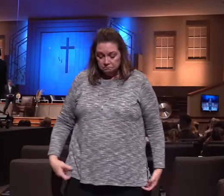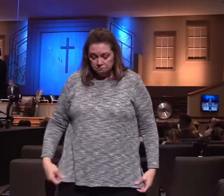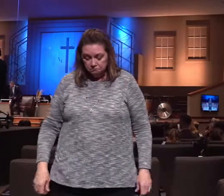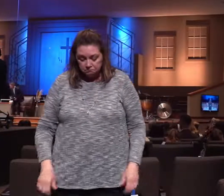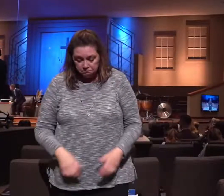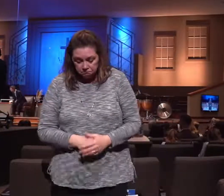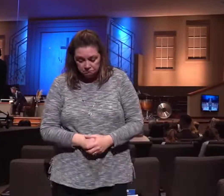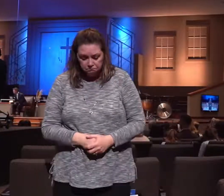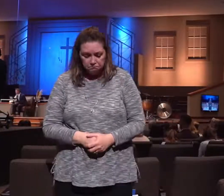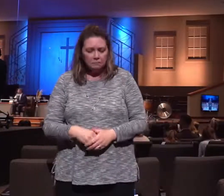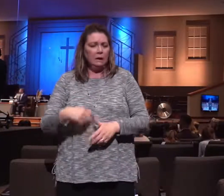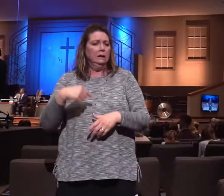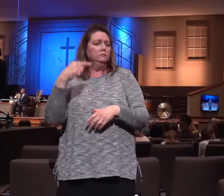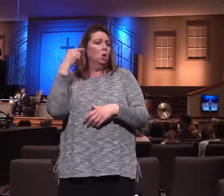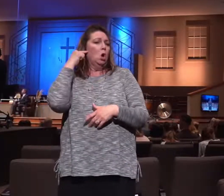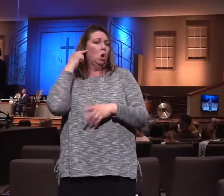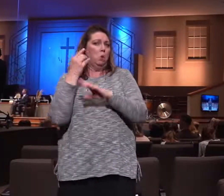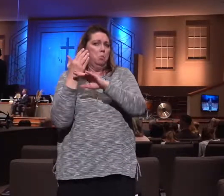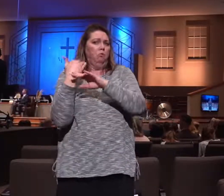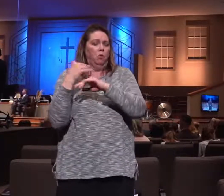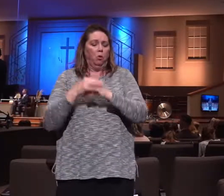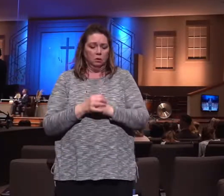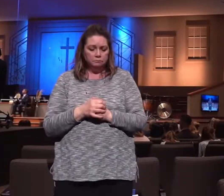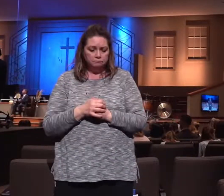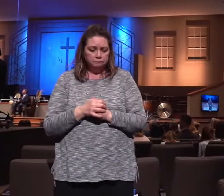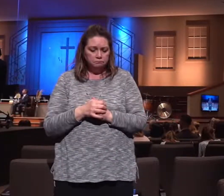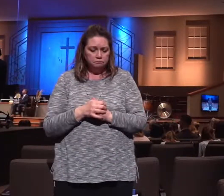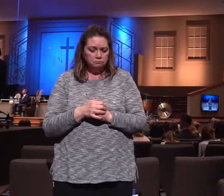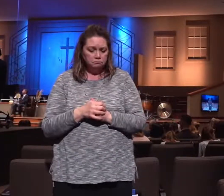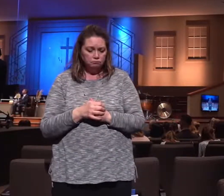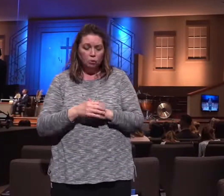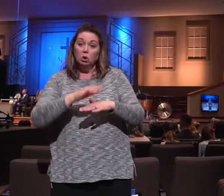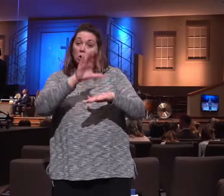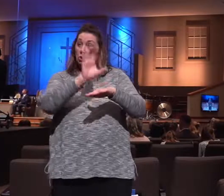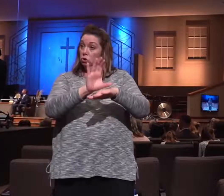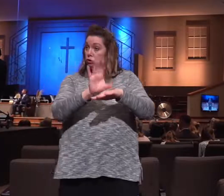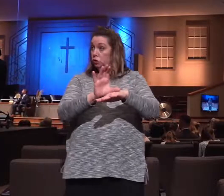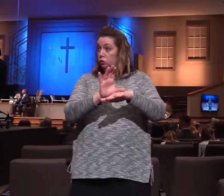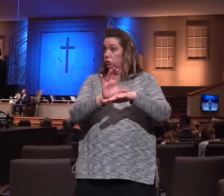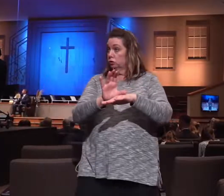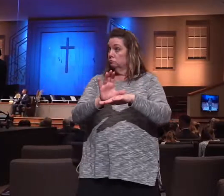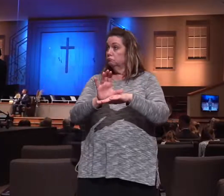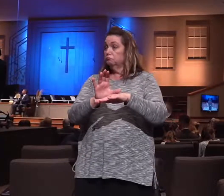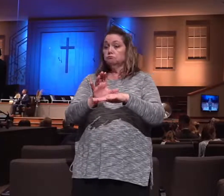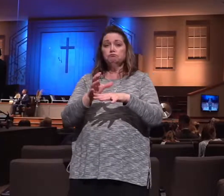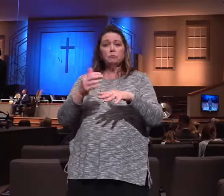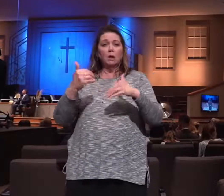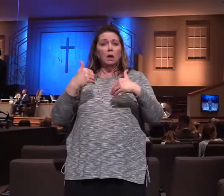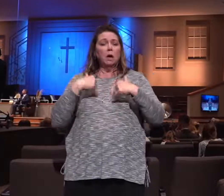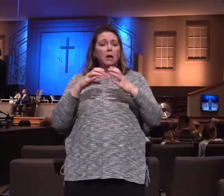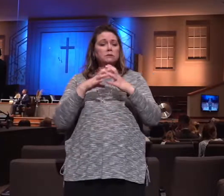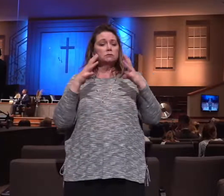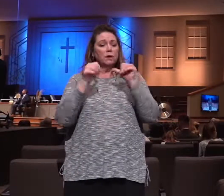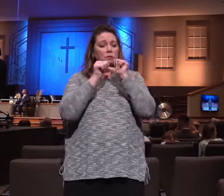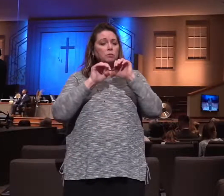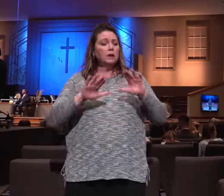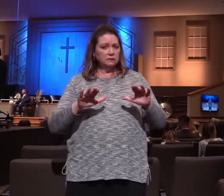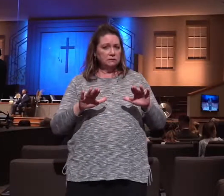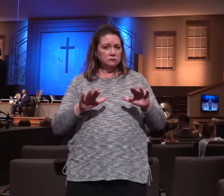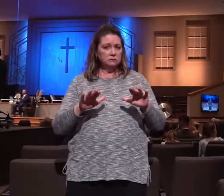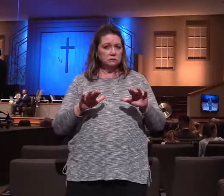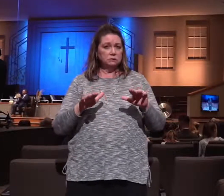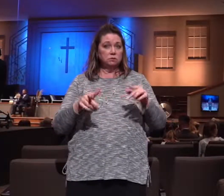church's blessings and success is not only measured by its seating capacity, but also by its sending